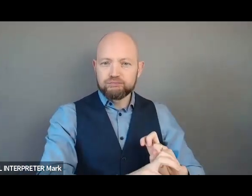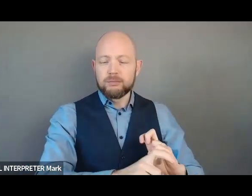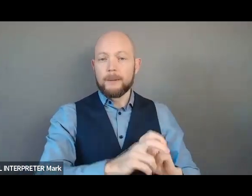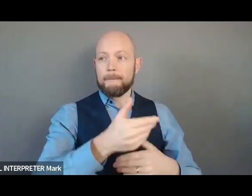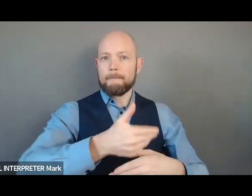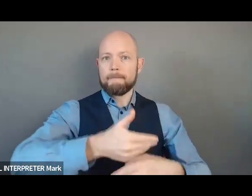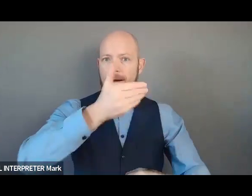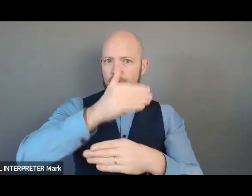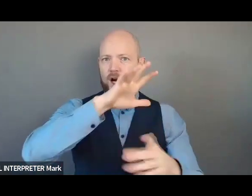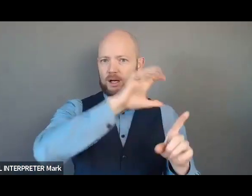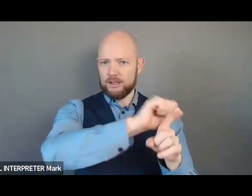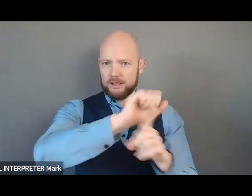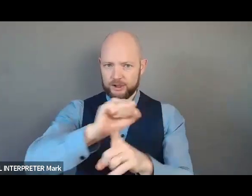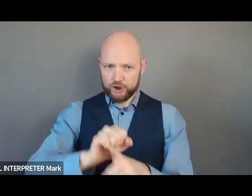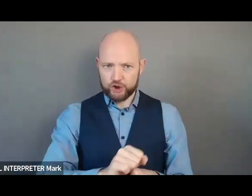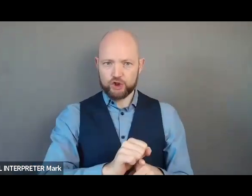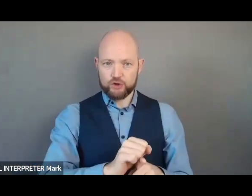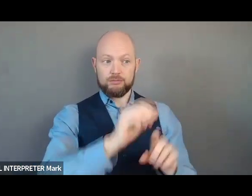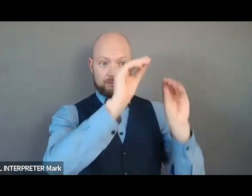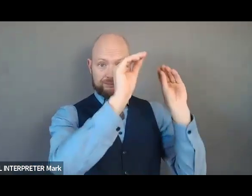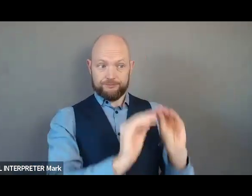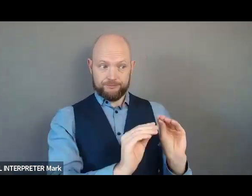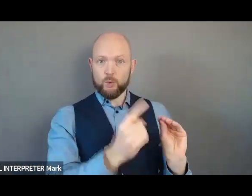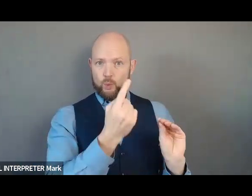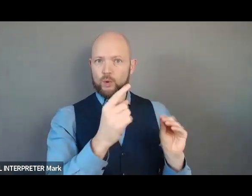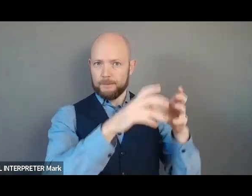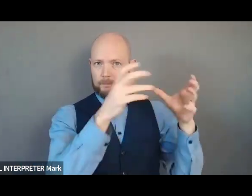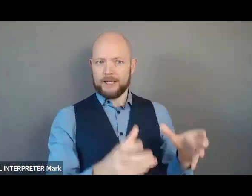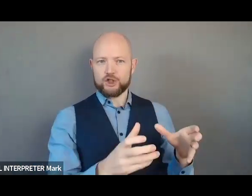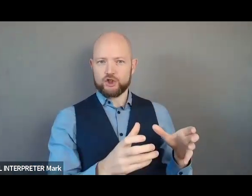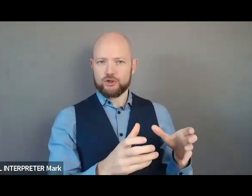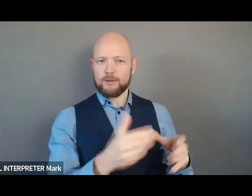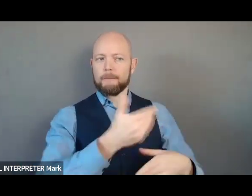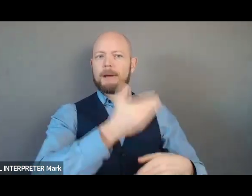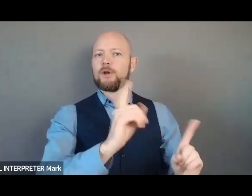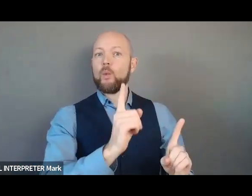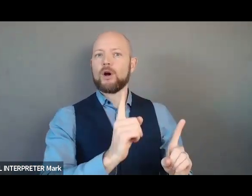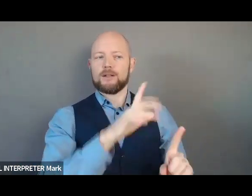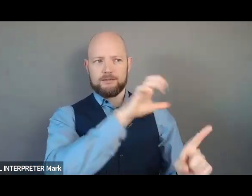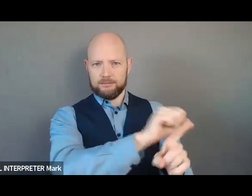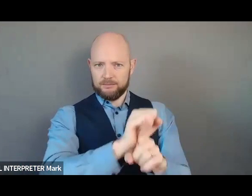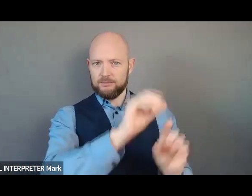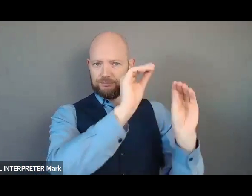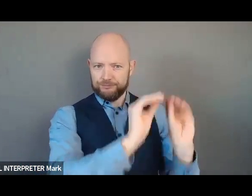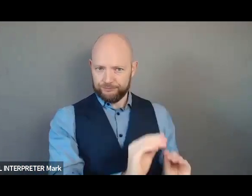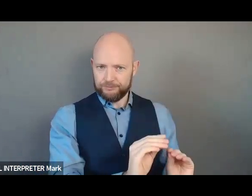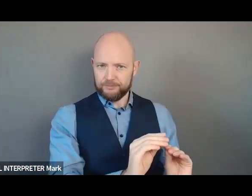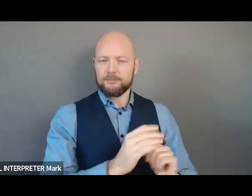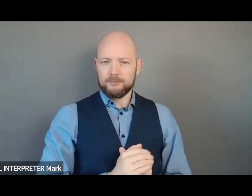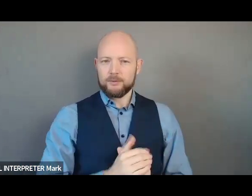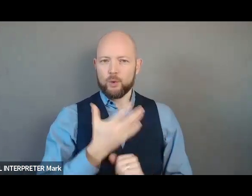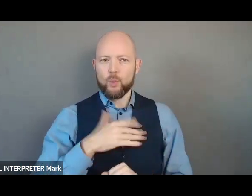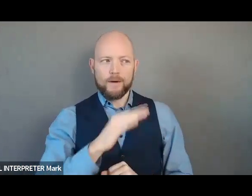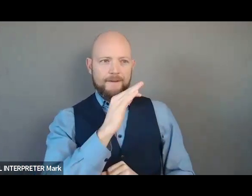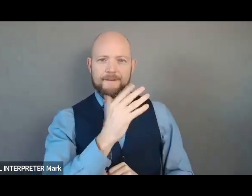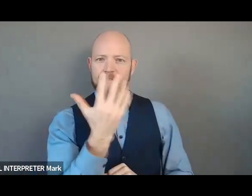are. That's now completed. We wanted to do 15 interviews, but we were able to complete